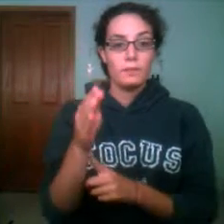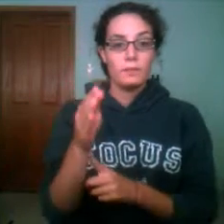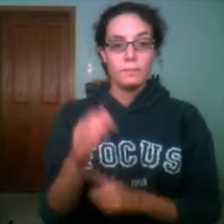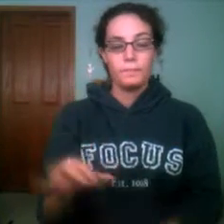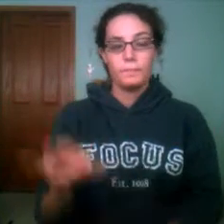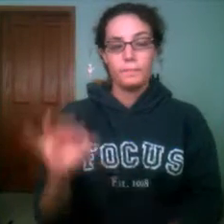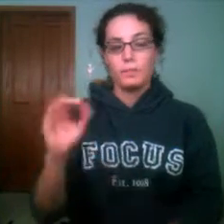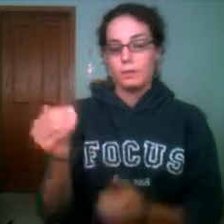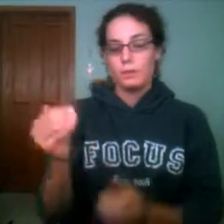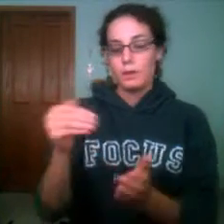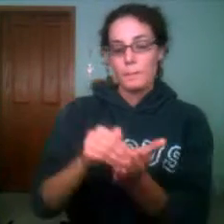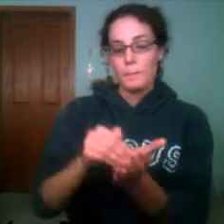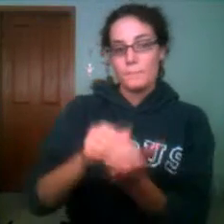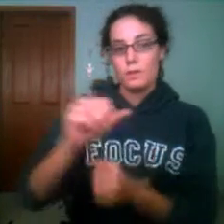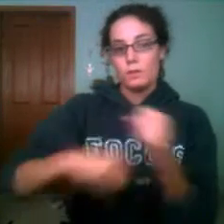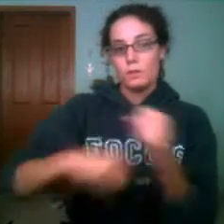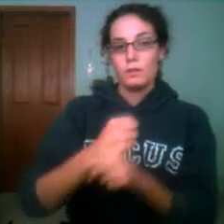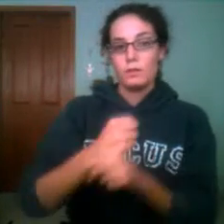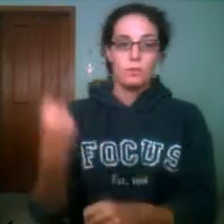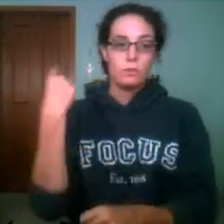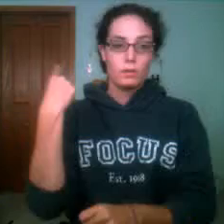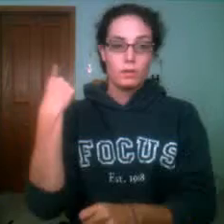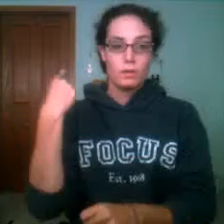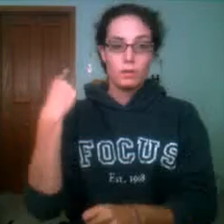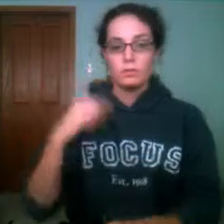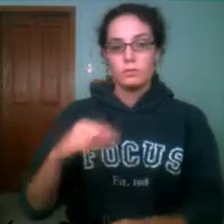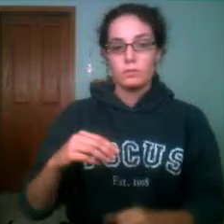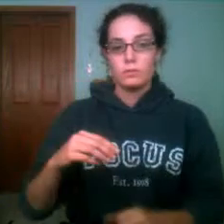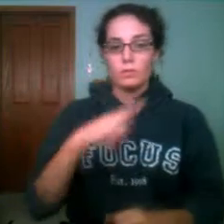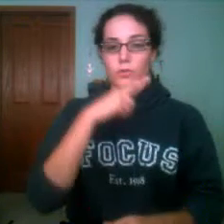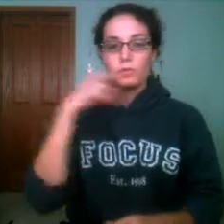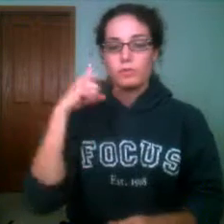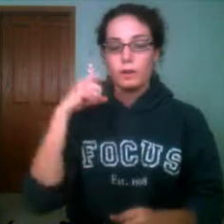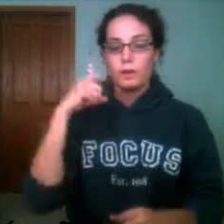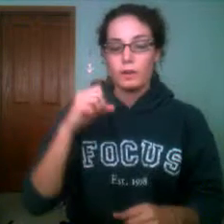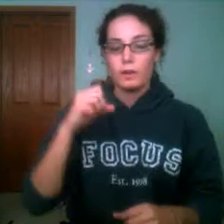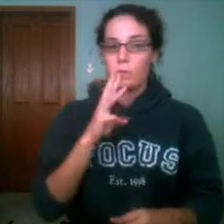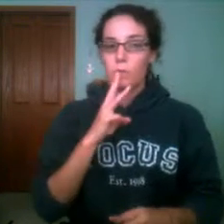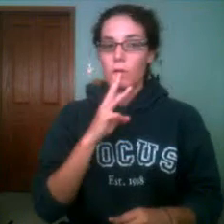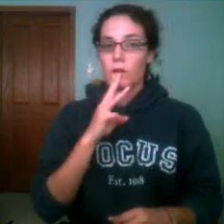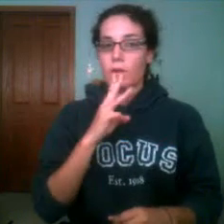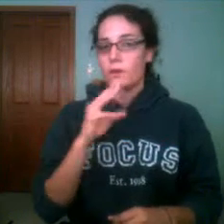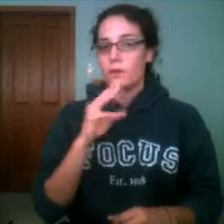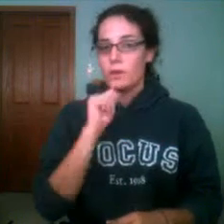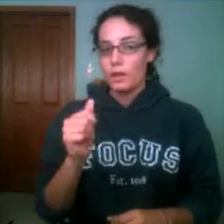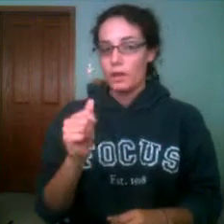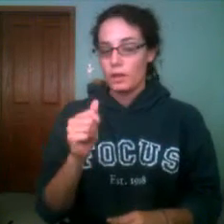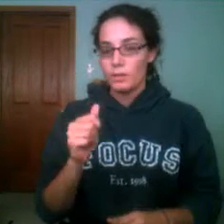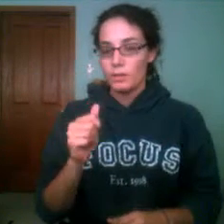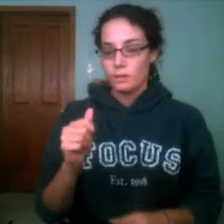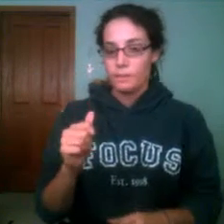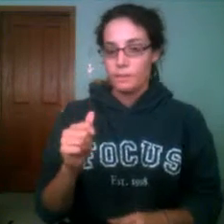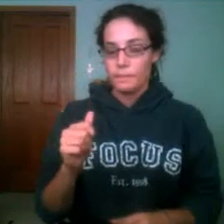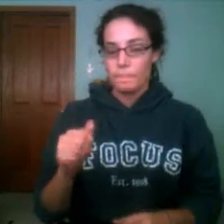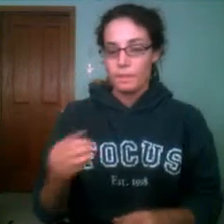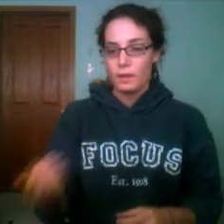9 million years ago, this dry lake bed was just above sea level, full of water and teeming with stickleback and other fish. Now,